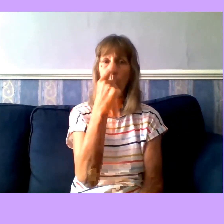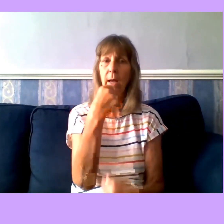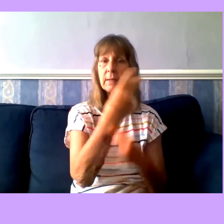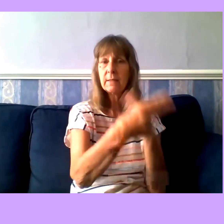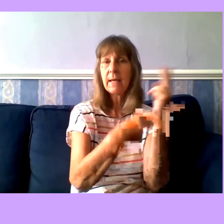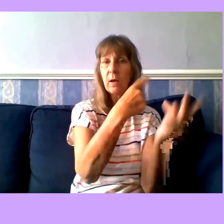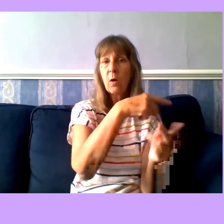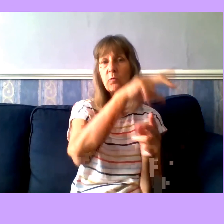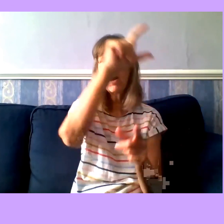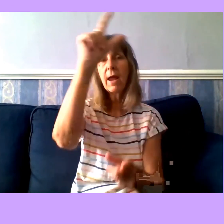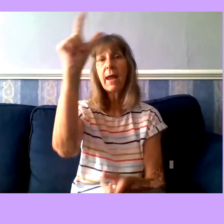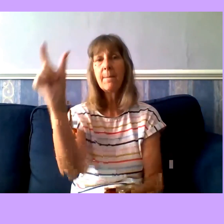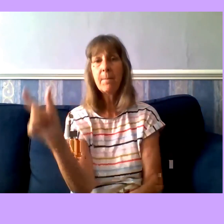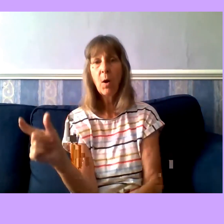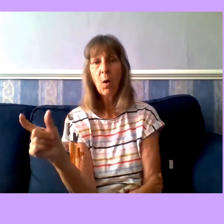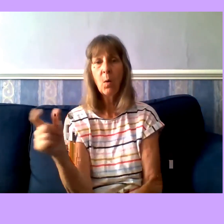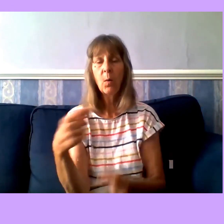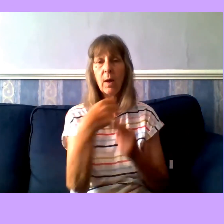You can